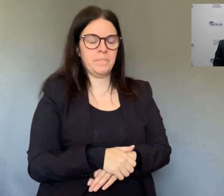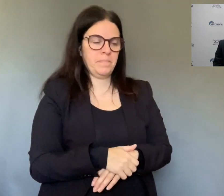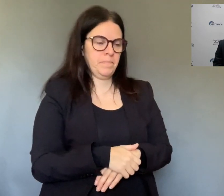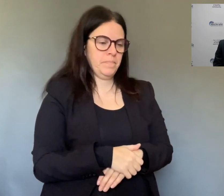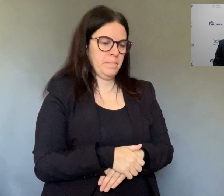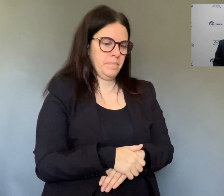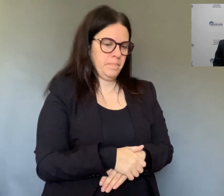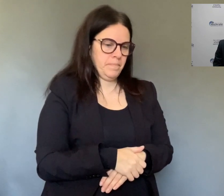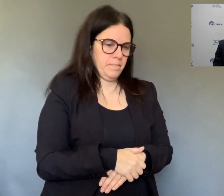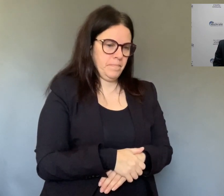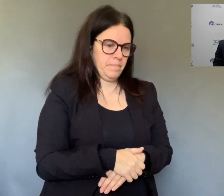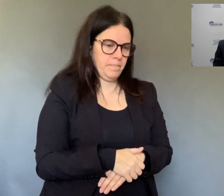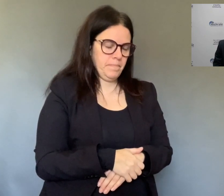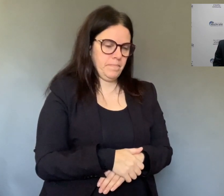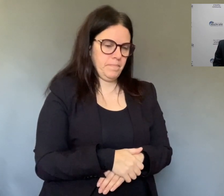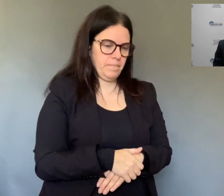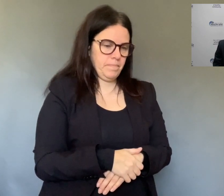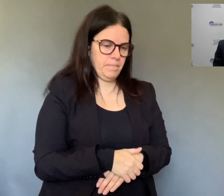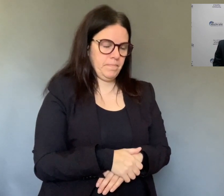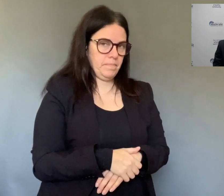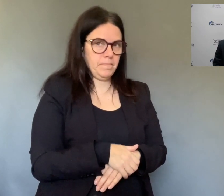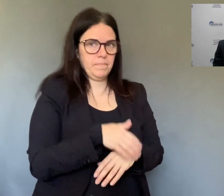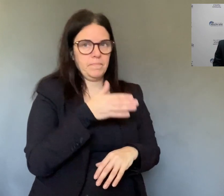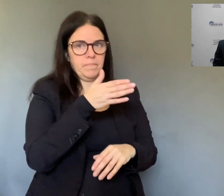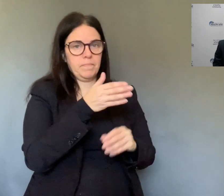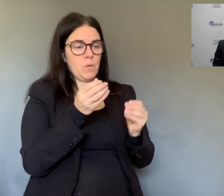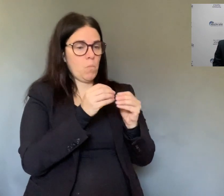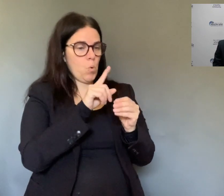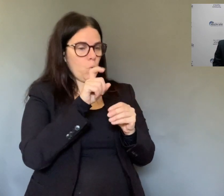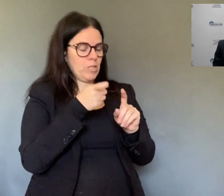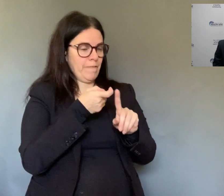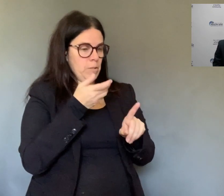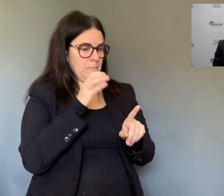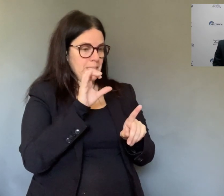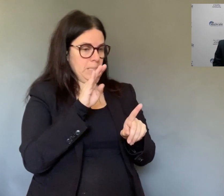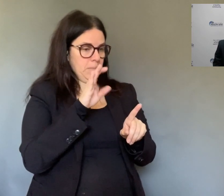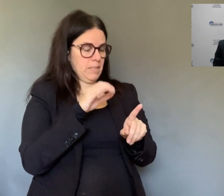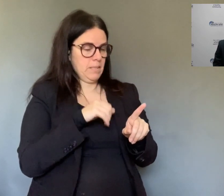Any further questions from CBC? No, thank you.